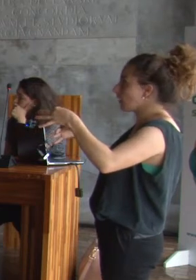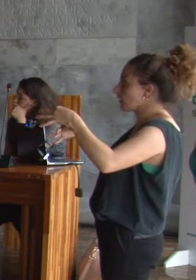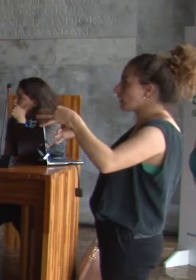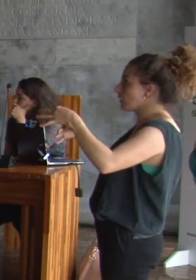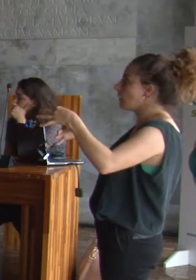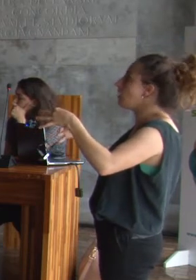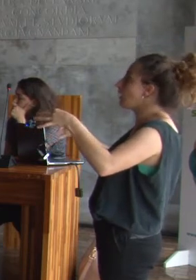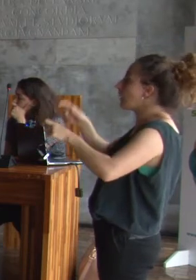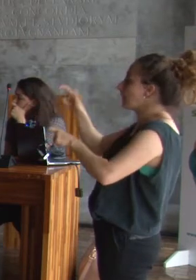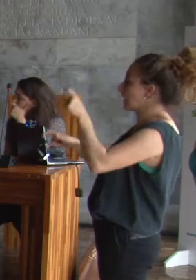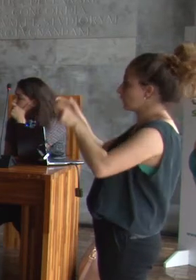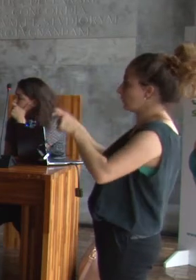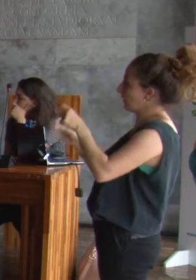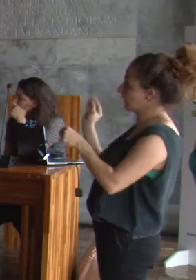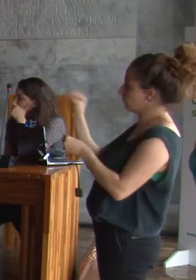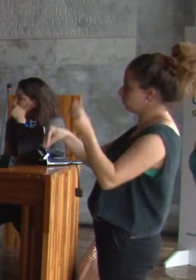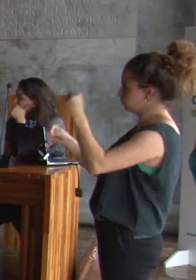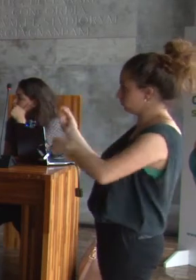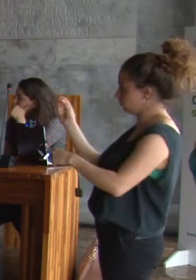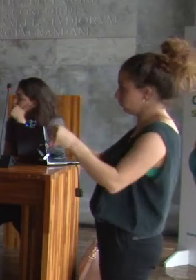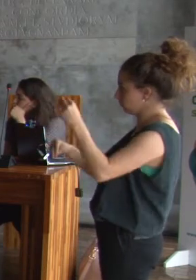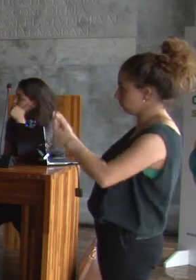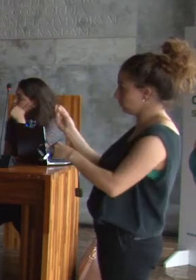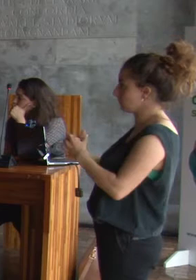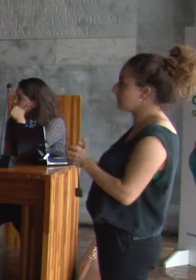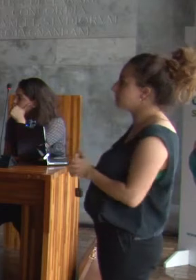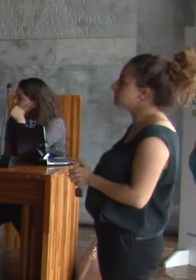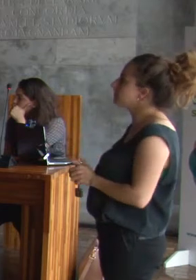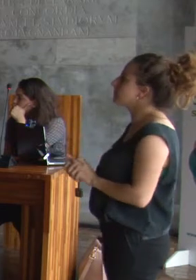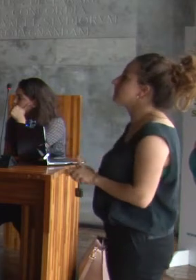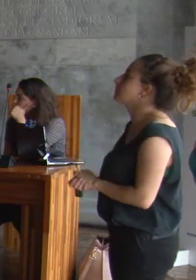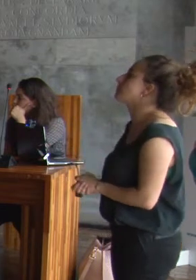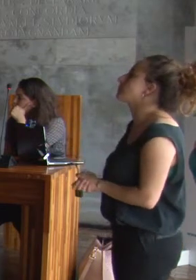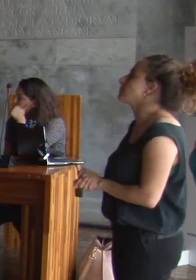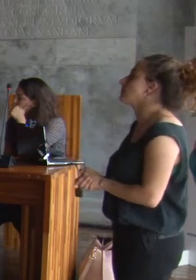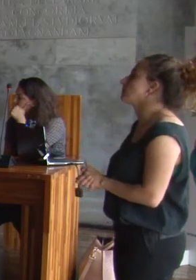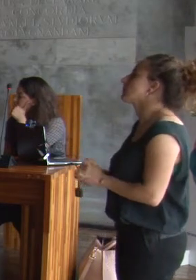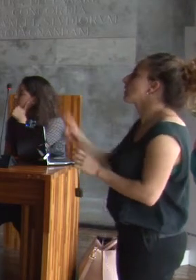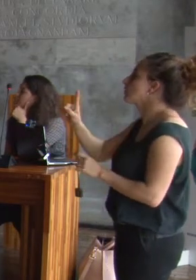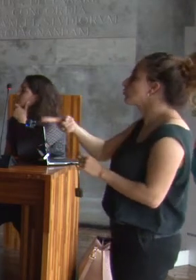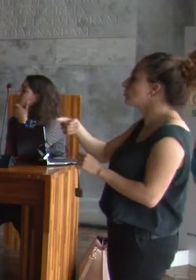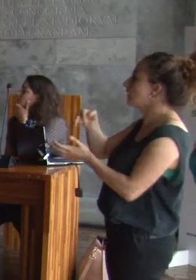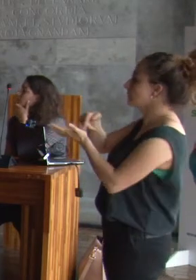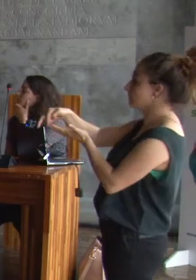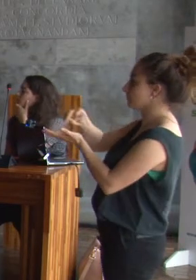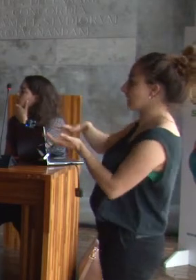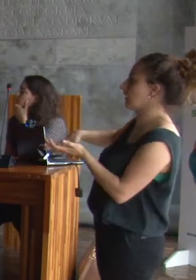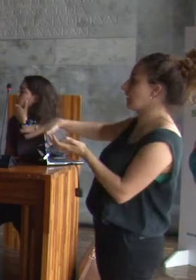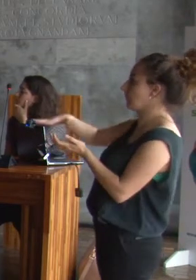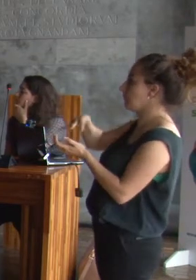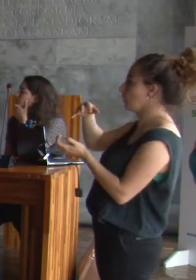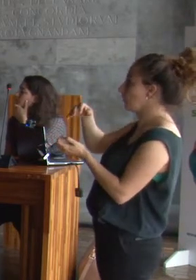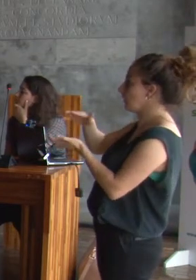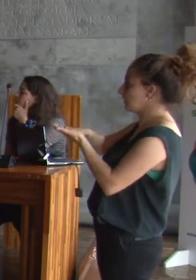designated by the most popular text published by the participants themselves. Julia walking with her white cane